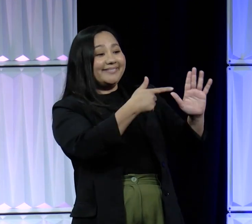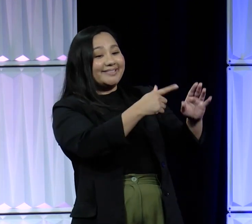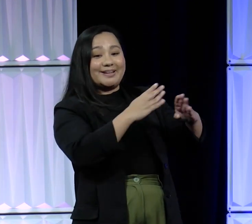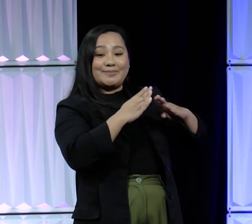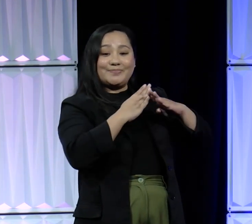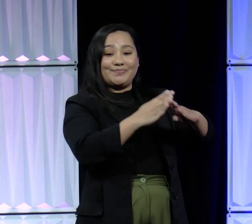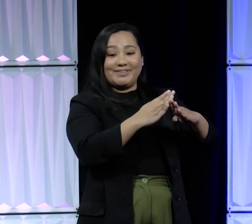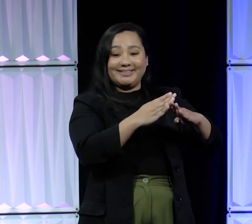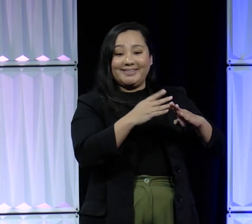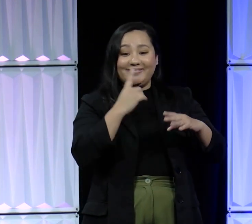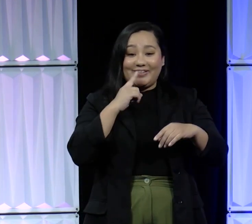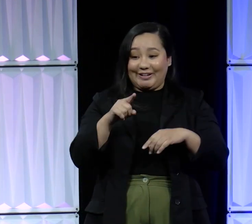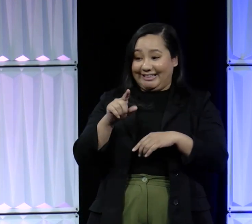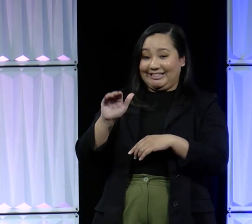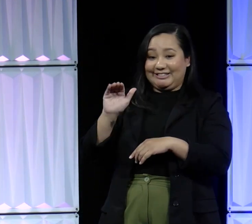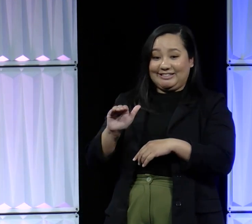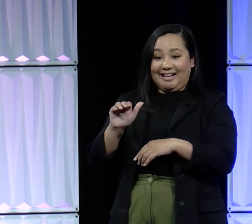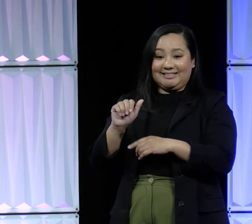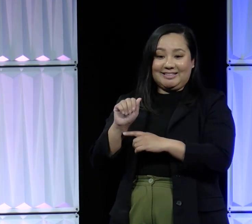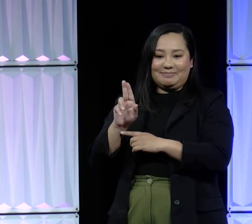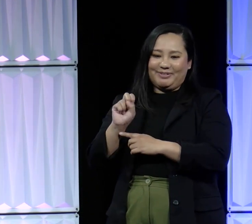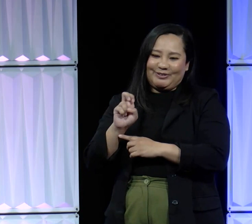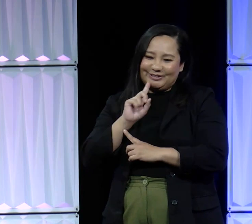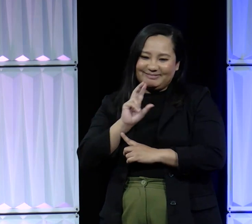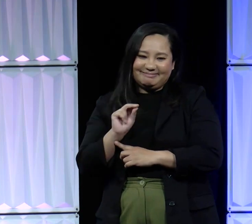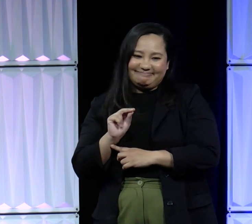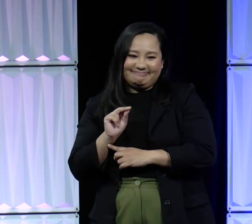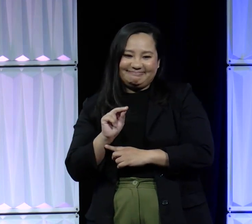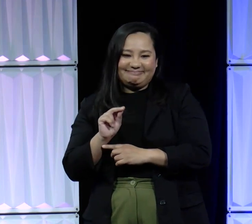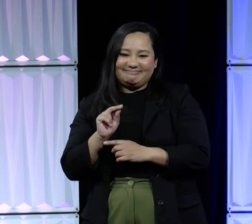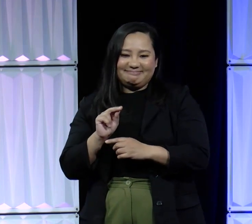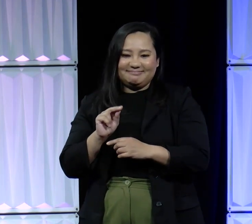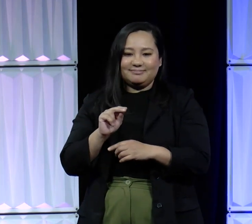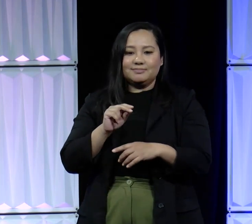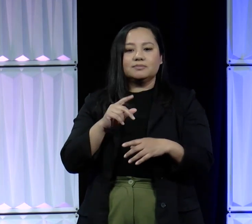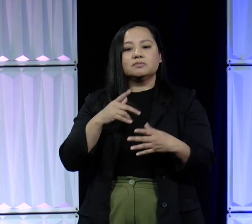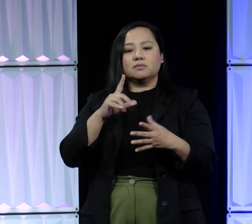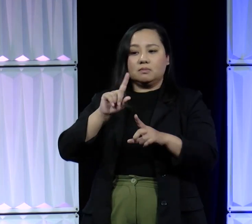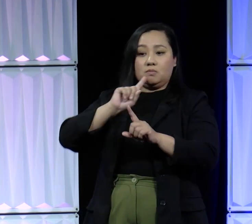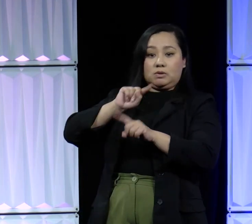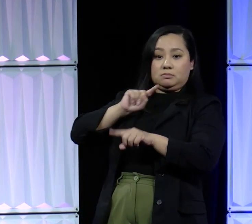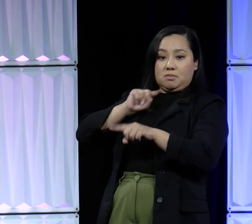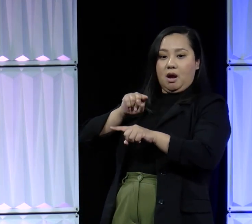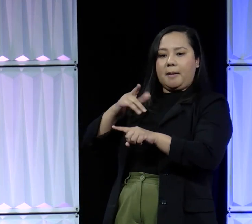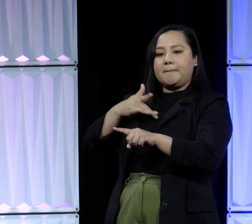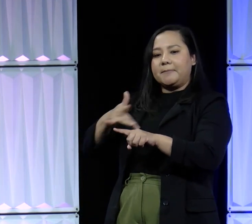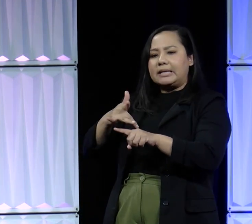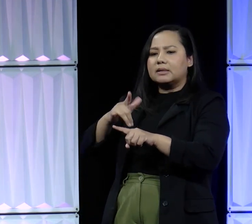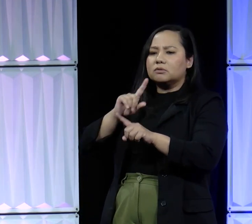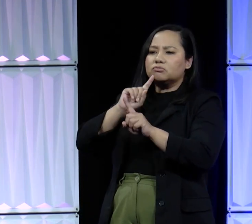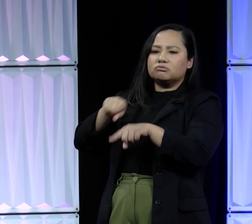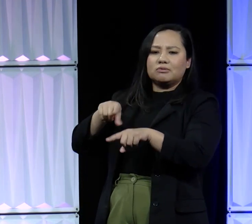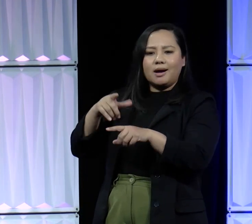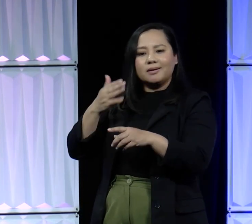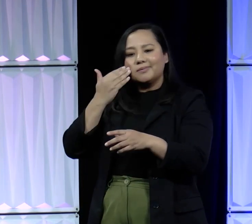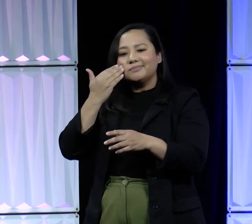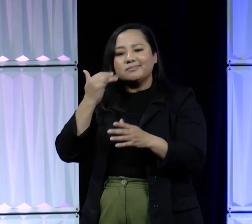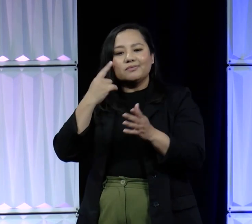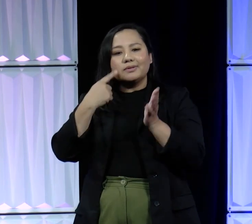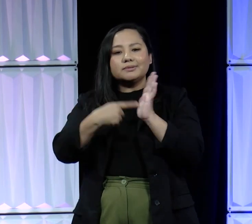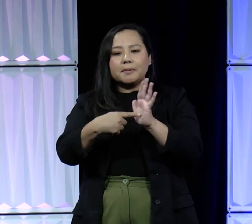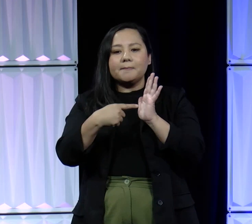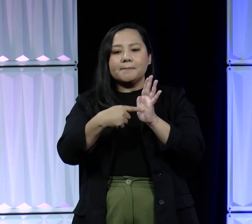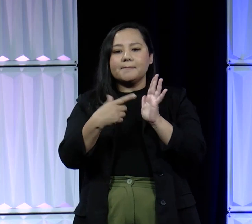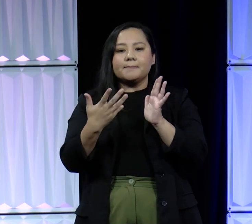is a series of after-the-fact responses and reactions, such as mandatory reporting,